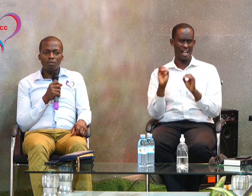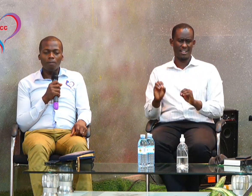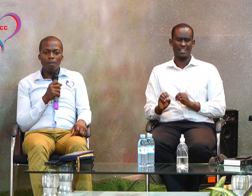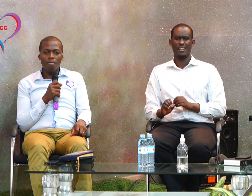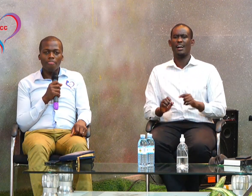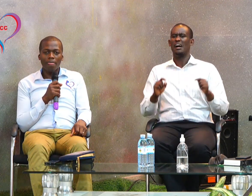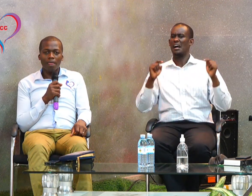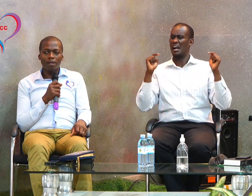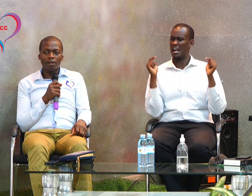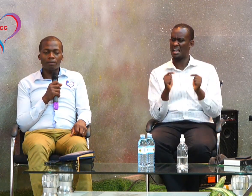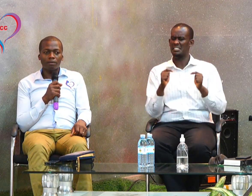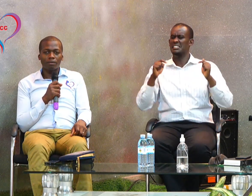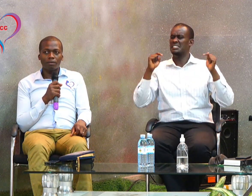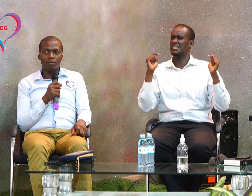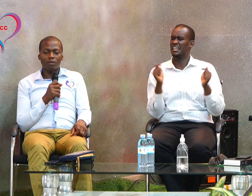resemble?